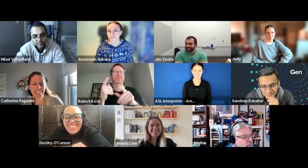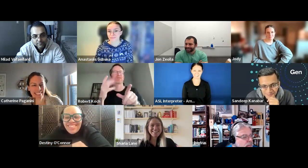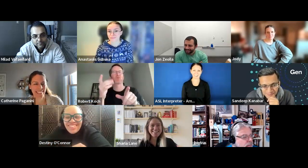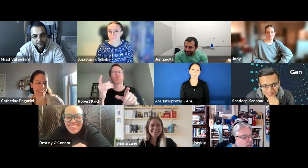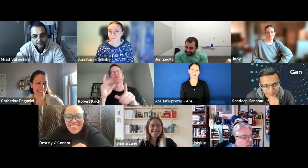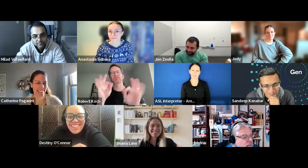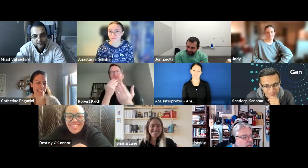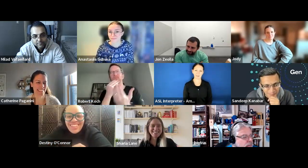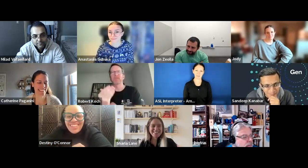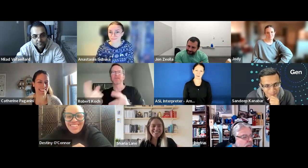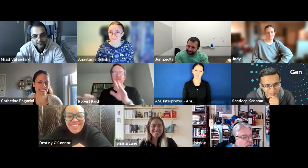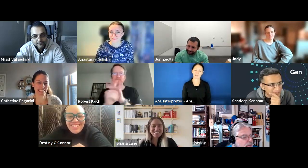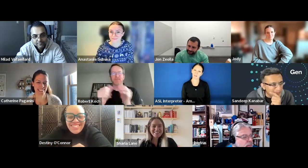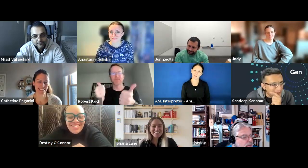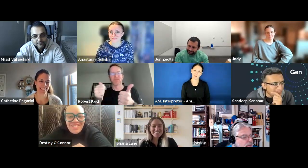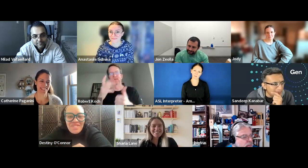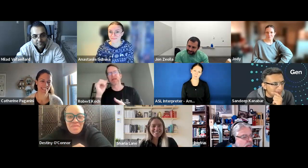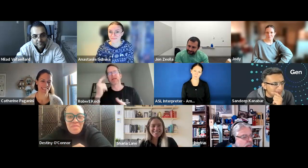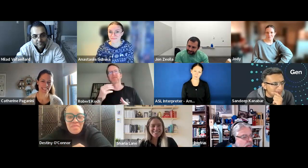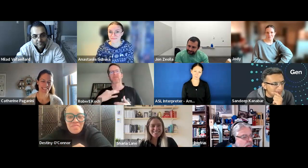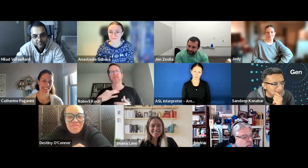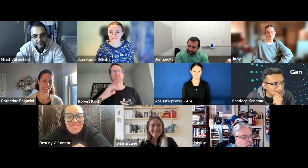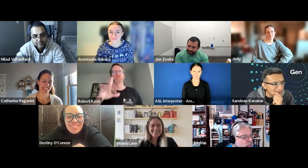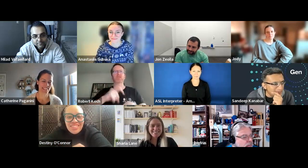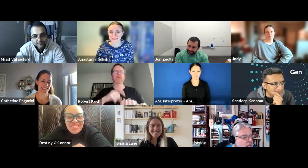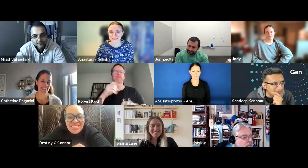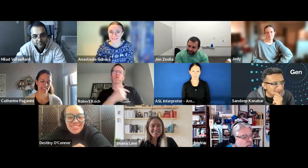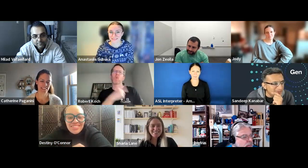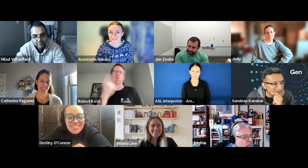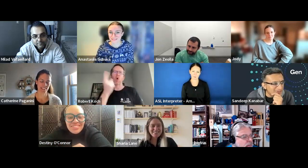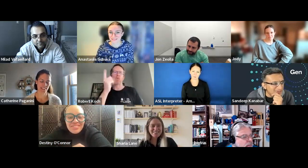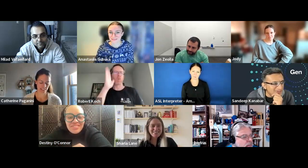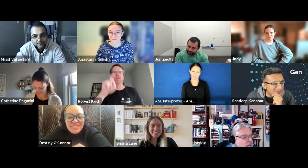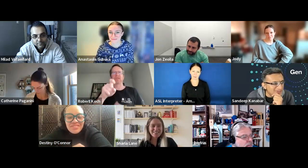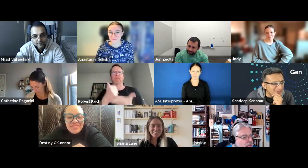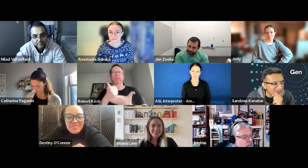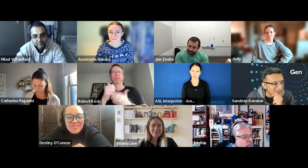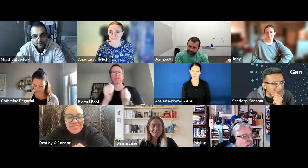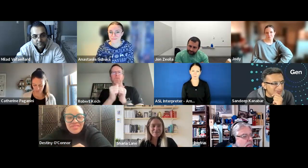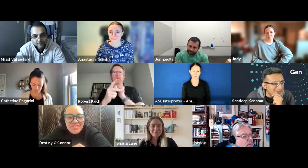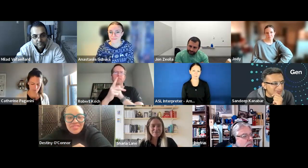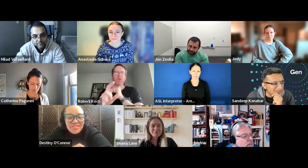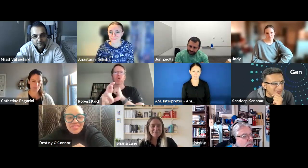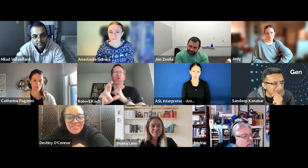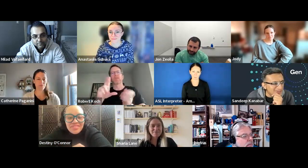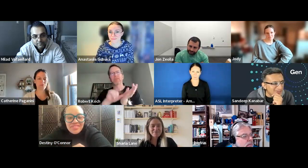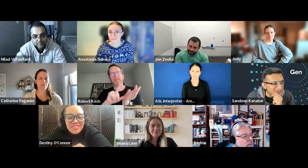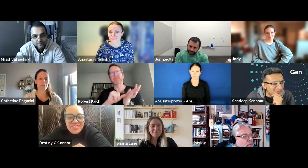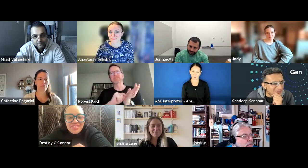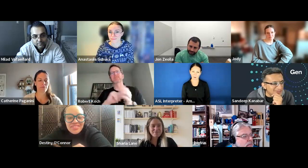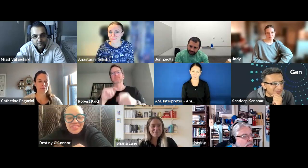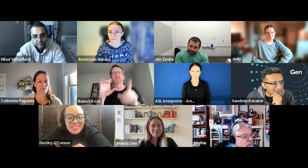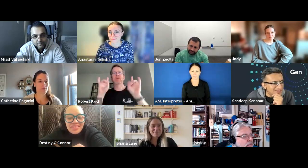just teasing. Either way, though, all right. Thank you so much for coming today and volunteering your time. We're always in need of help